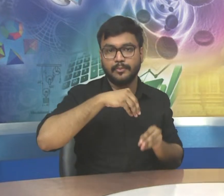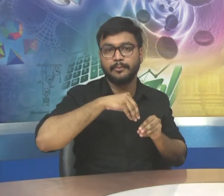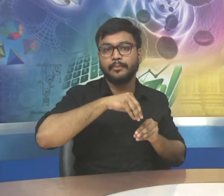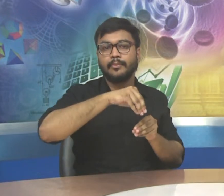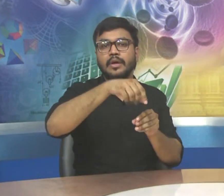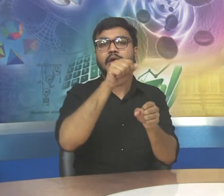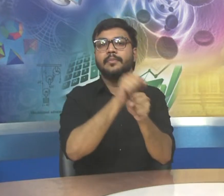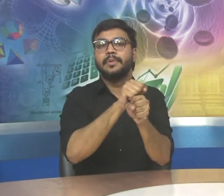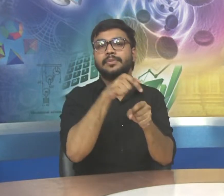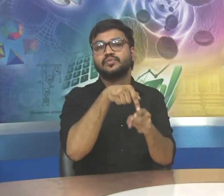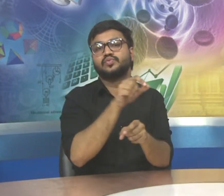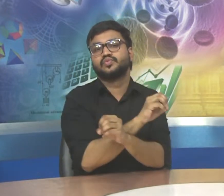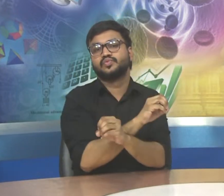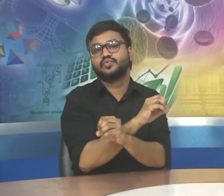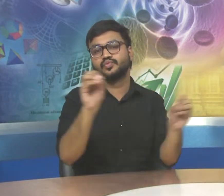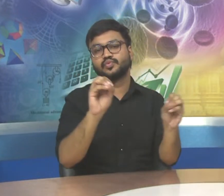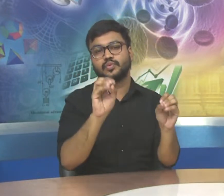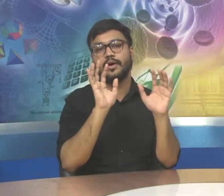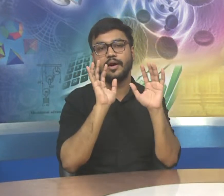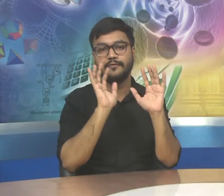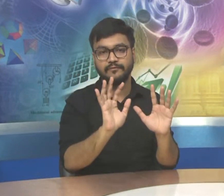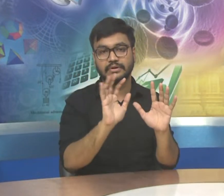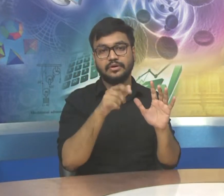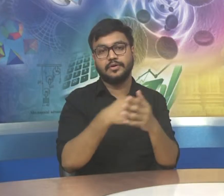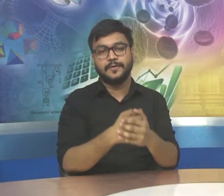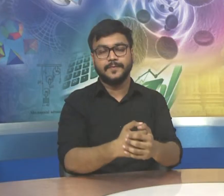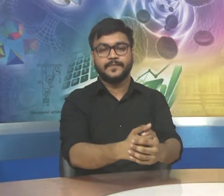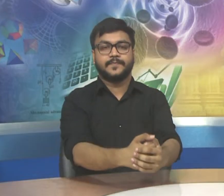does no work against gravity.